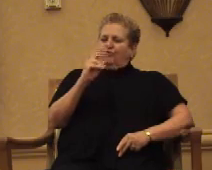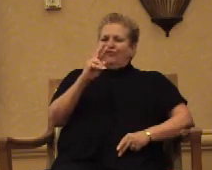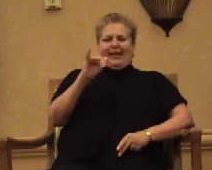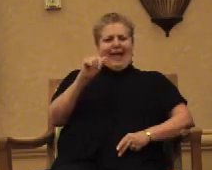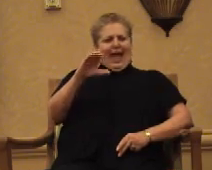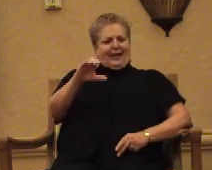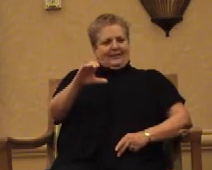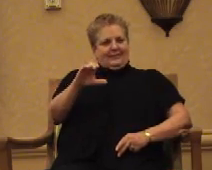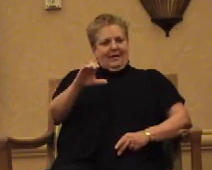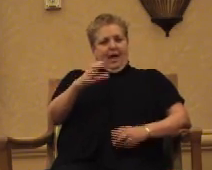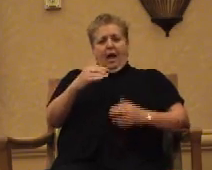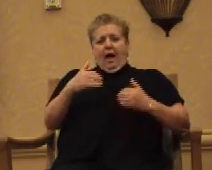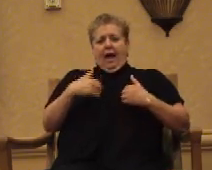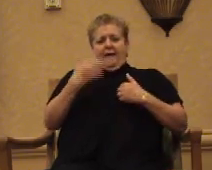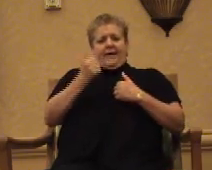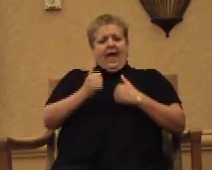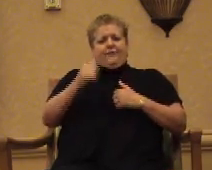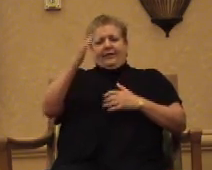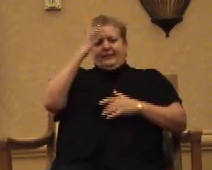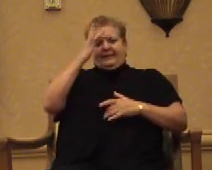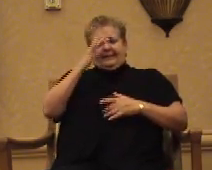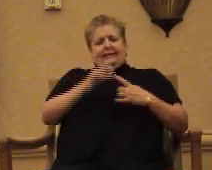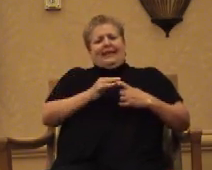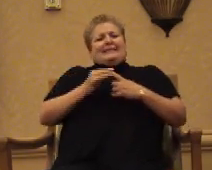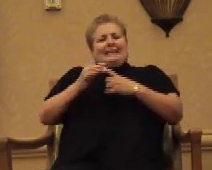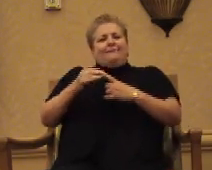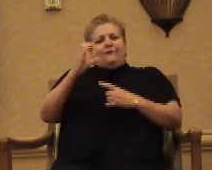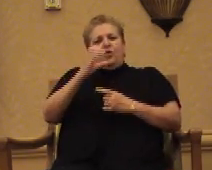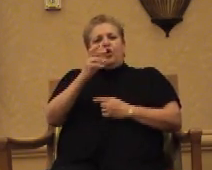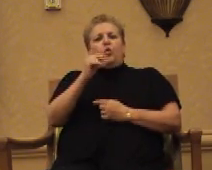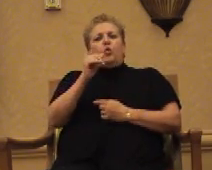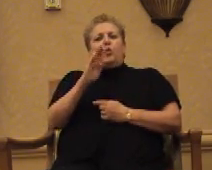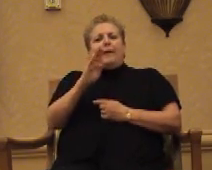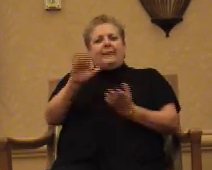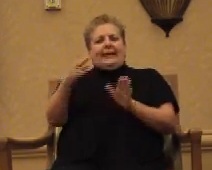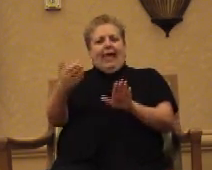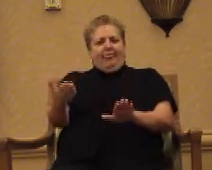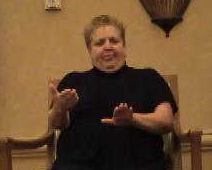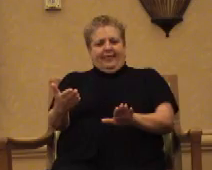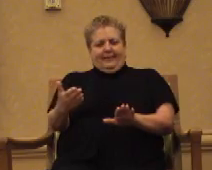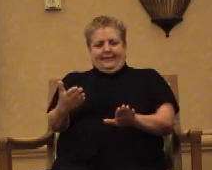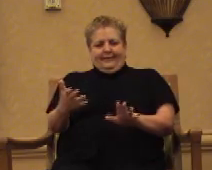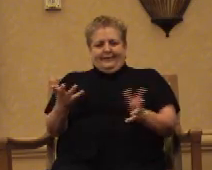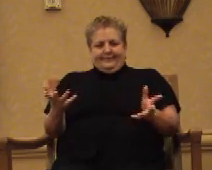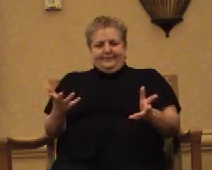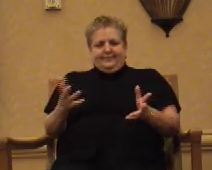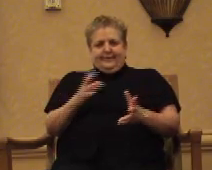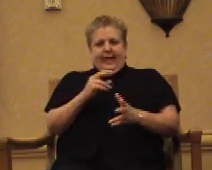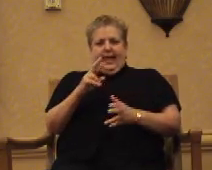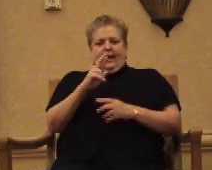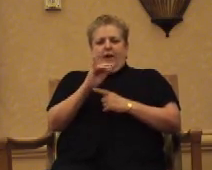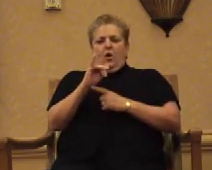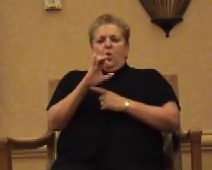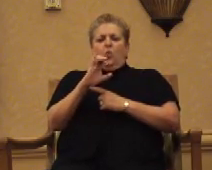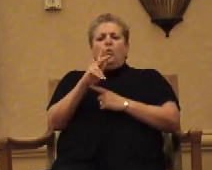except crib death during that period of time. And rickets. I haven't had rickets